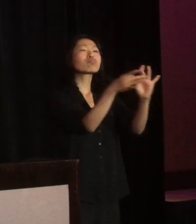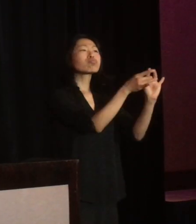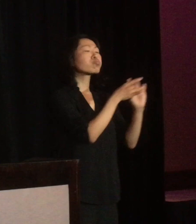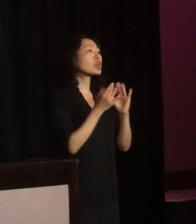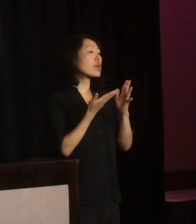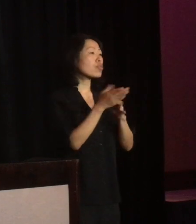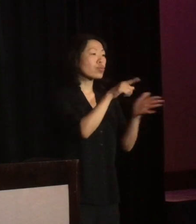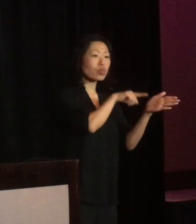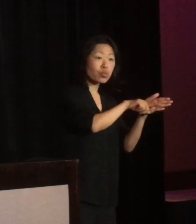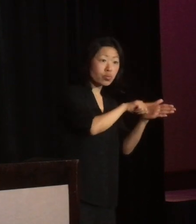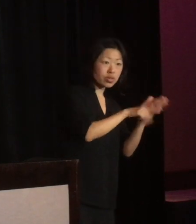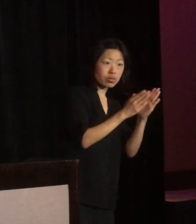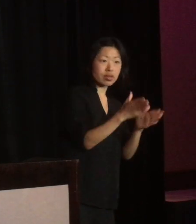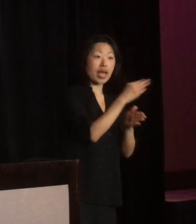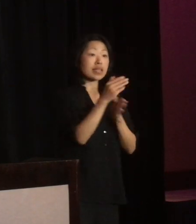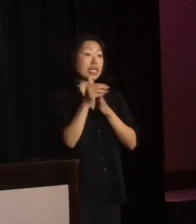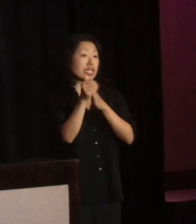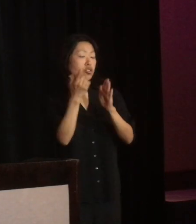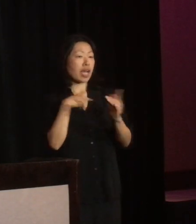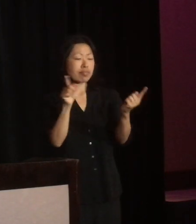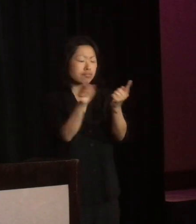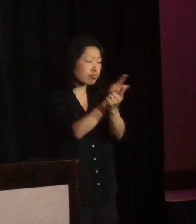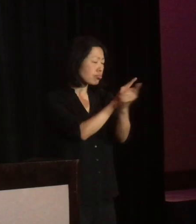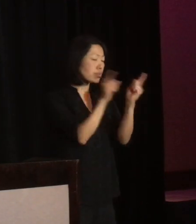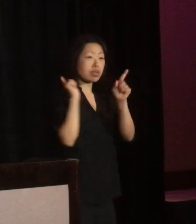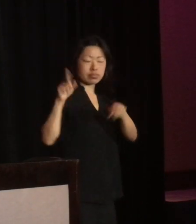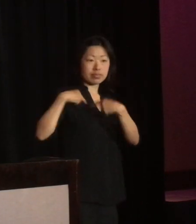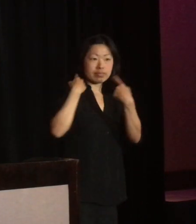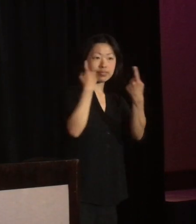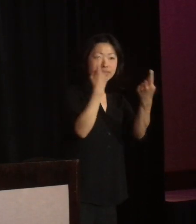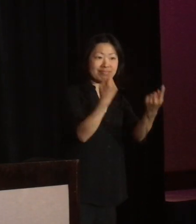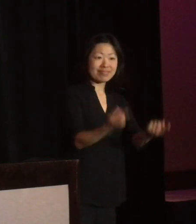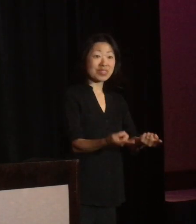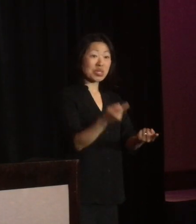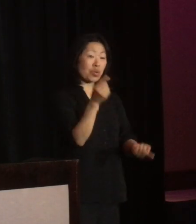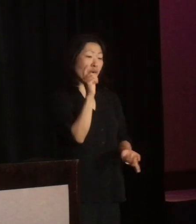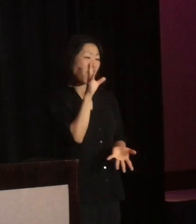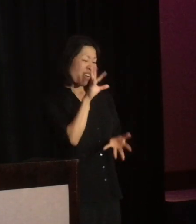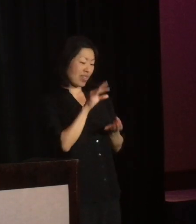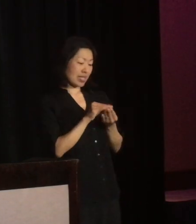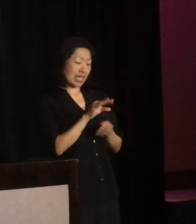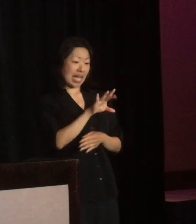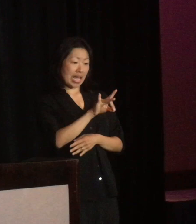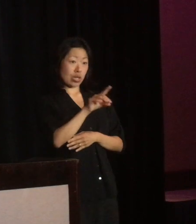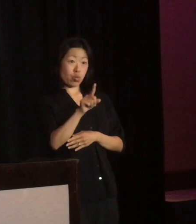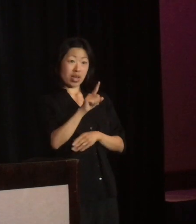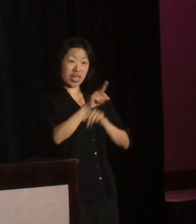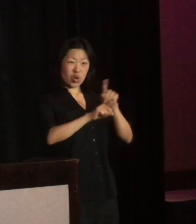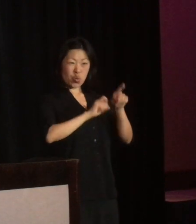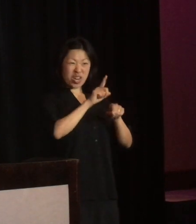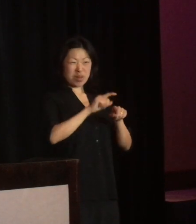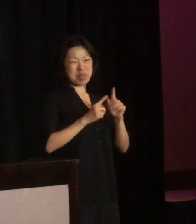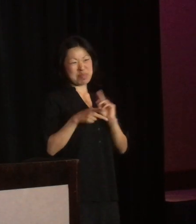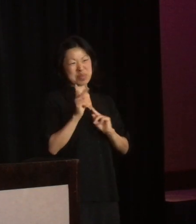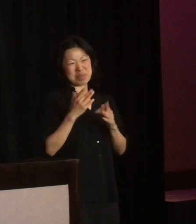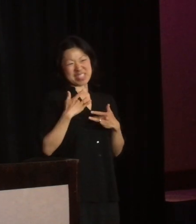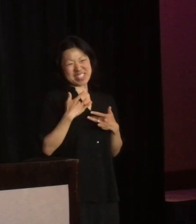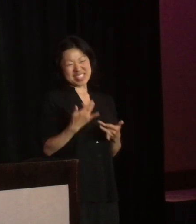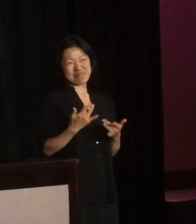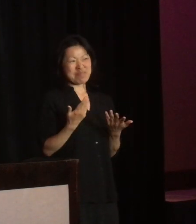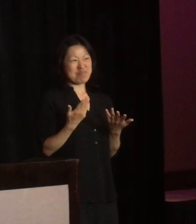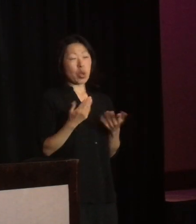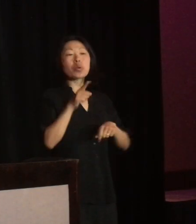the researchers and leaders that I've met over the years. So even though there's 81 questions, the average time to complete was about 10,